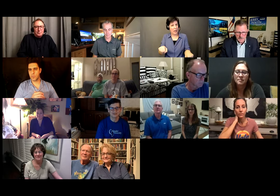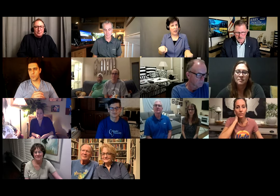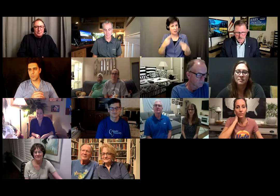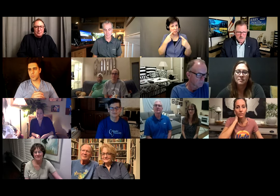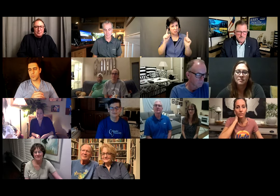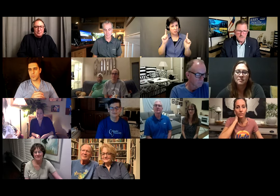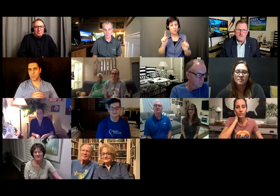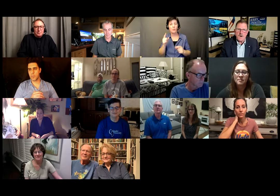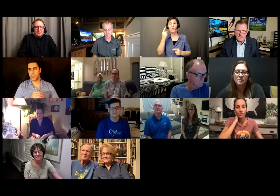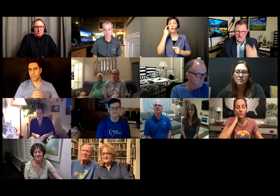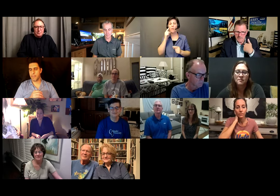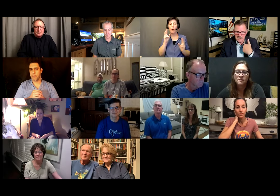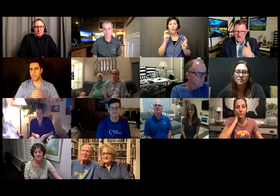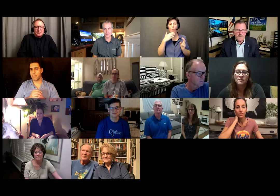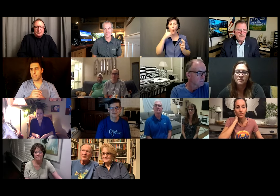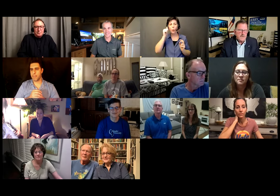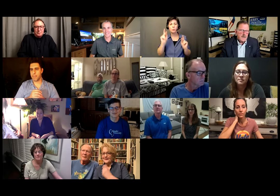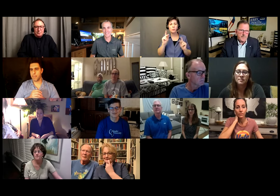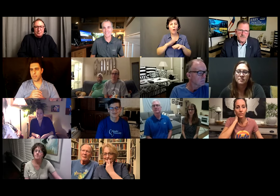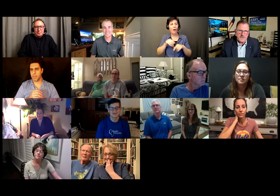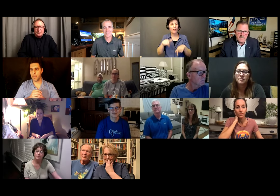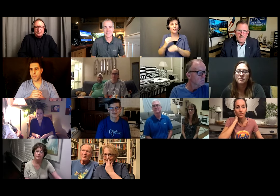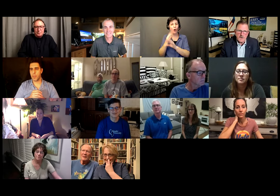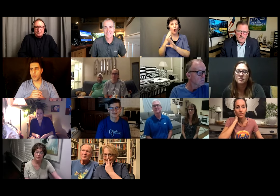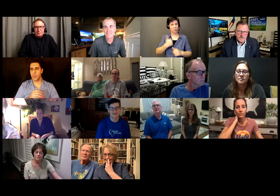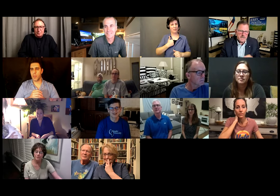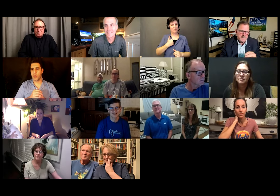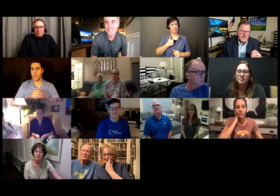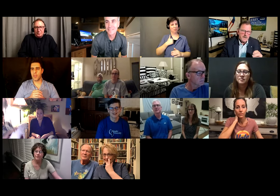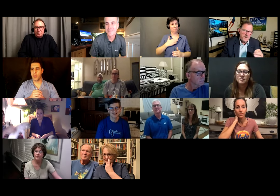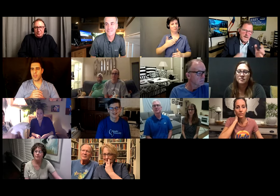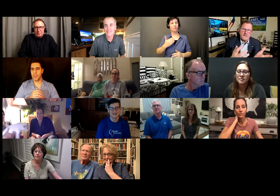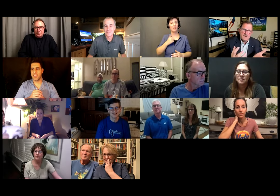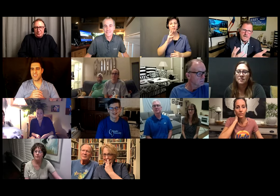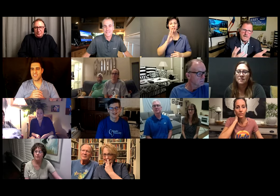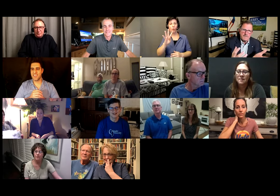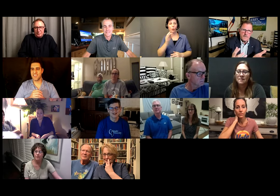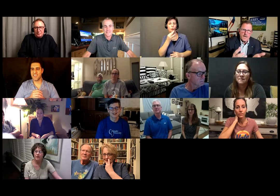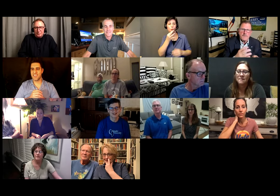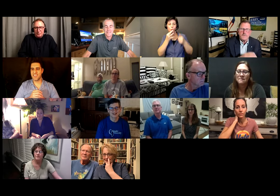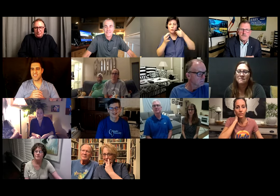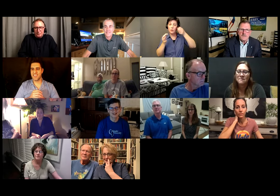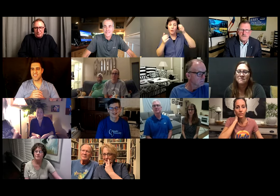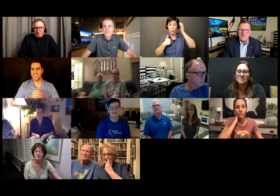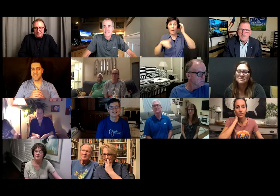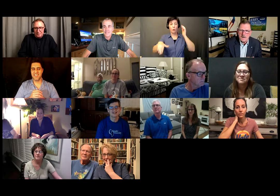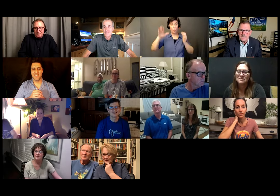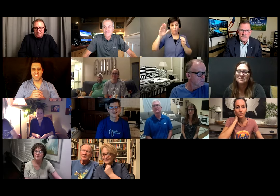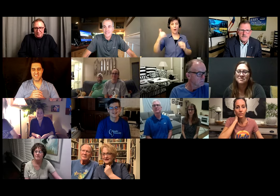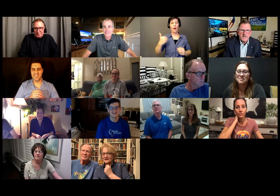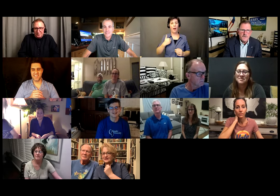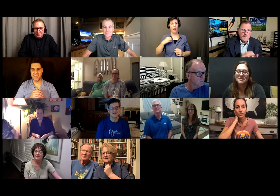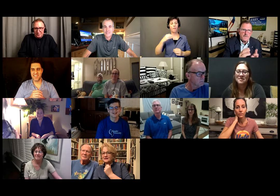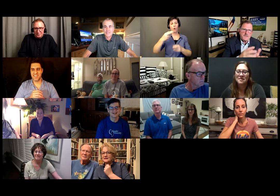people on this call, like myself, I'll be 64 in a few days. When I was growing up, we had what was called step-up